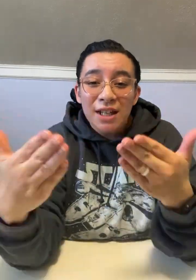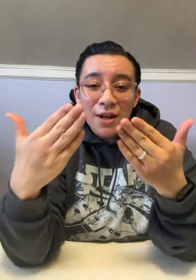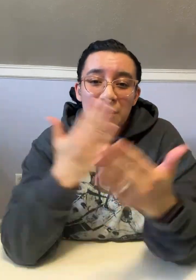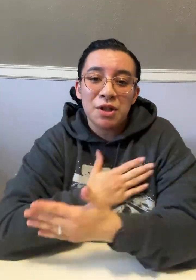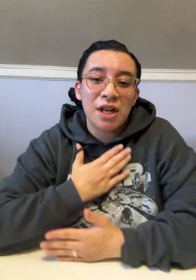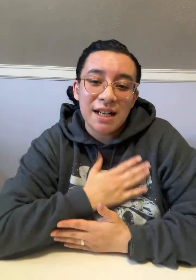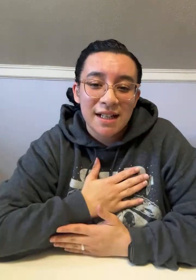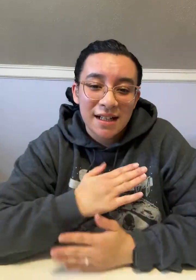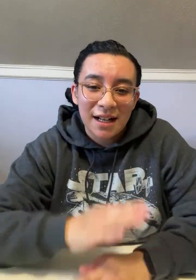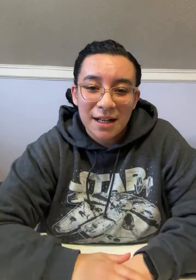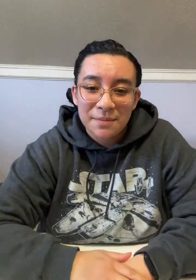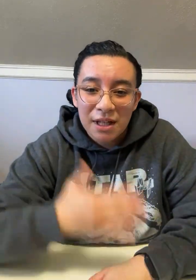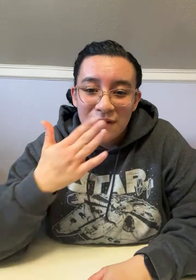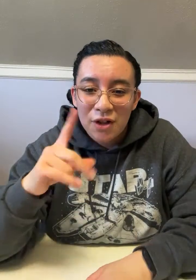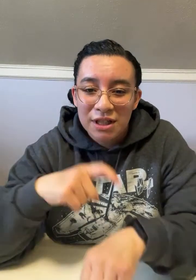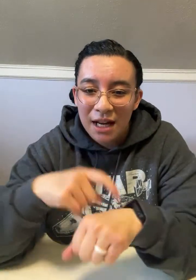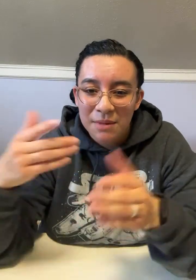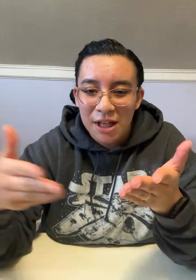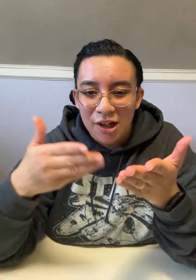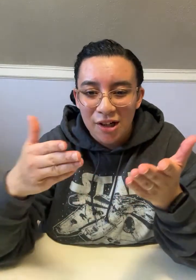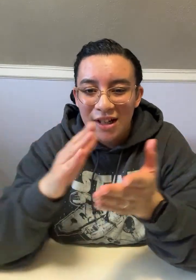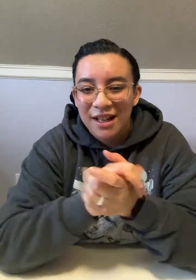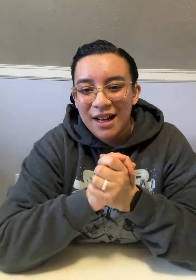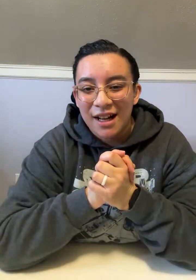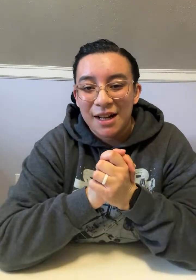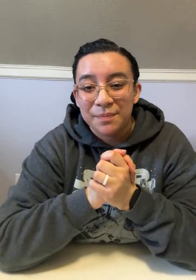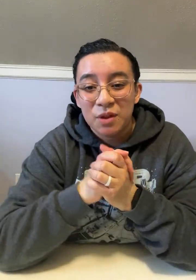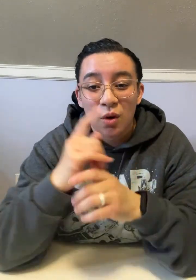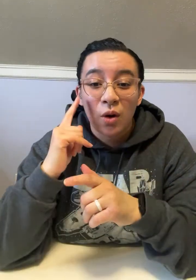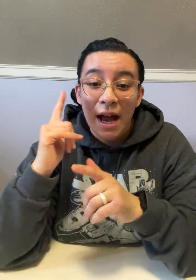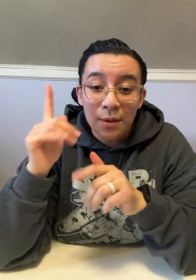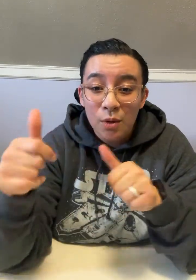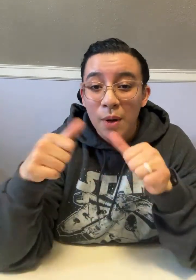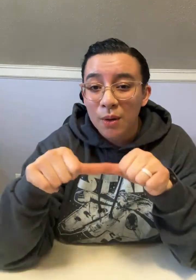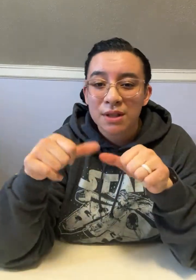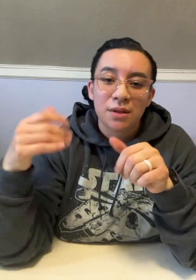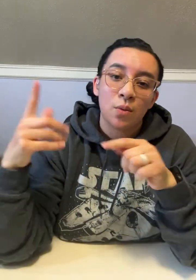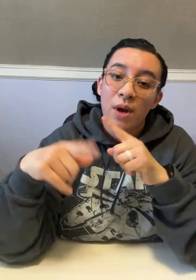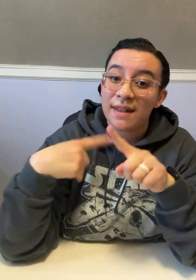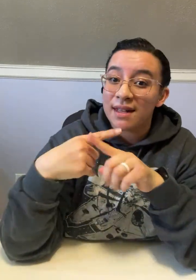you, I appreciate it. Thank you for your time here. So I will post when